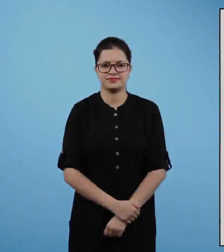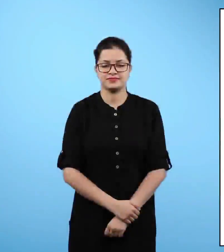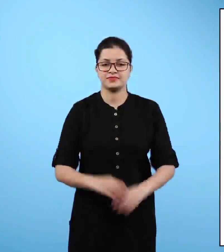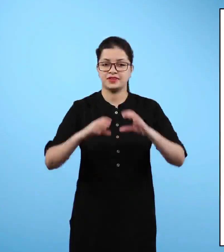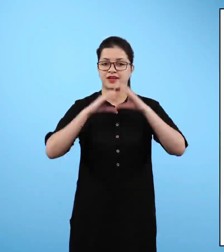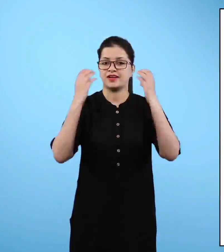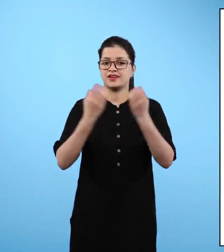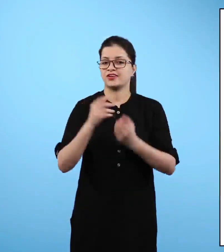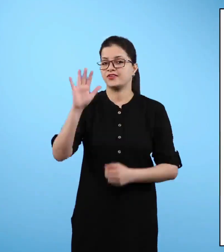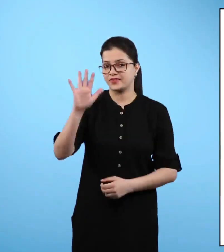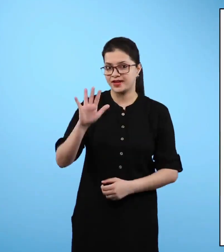Class 5,